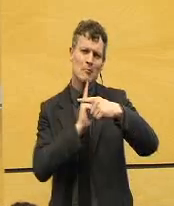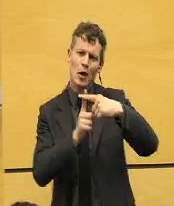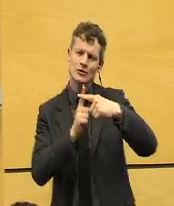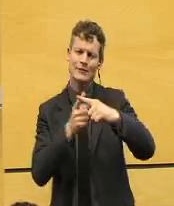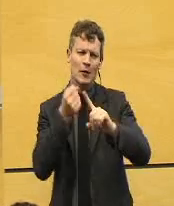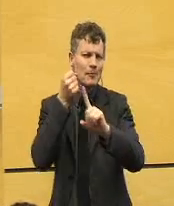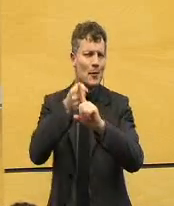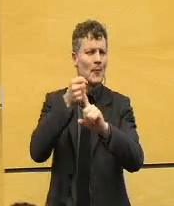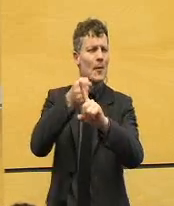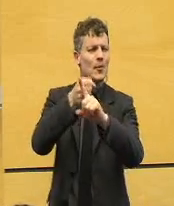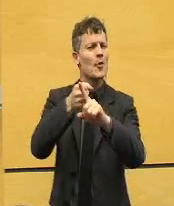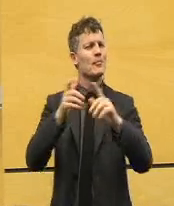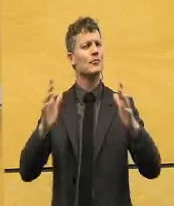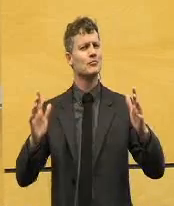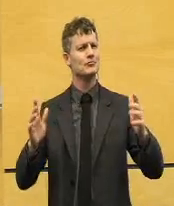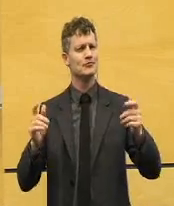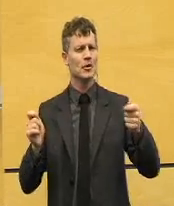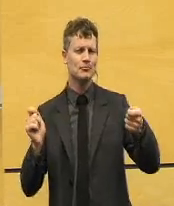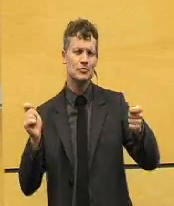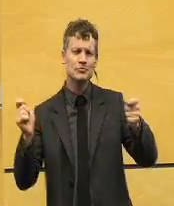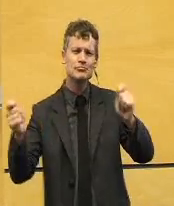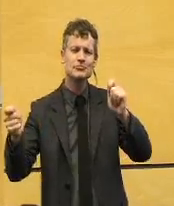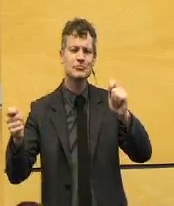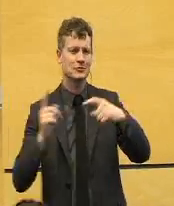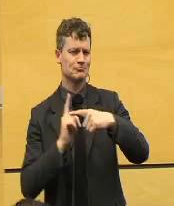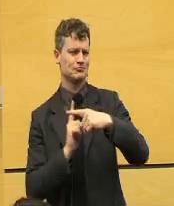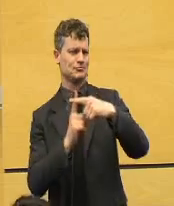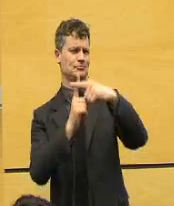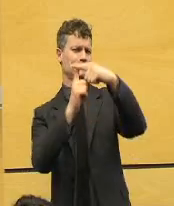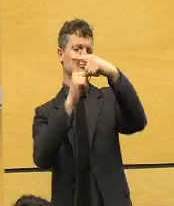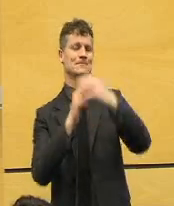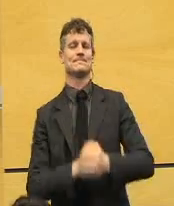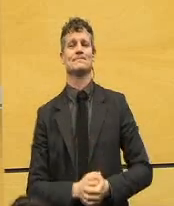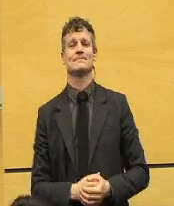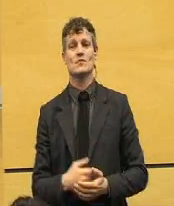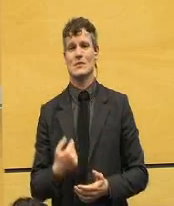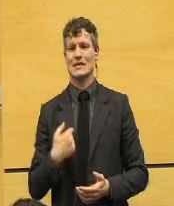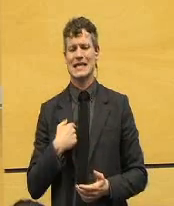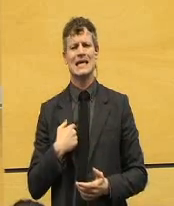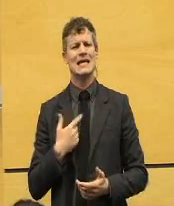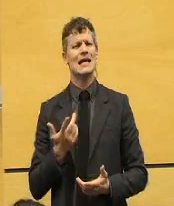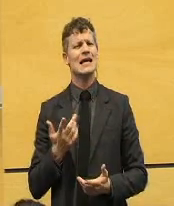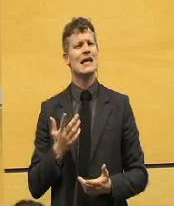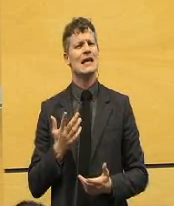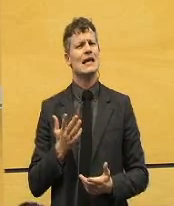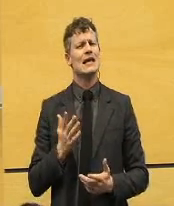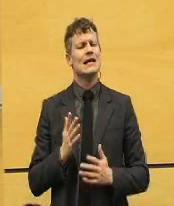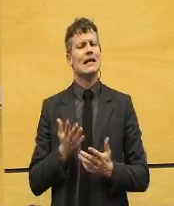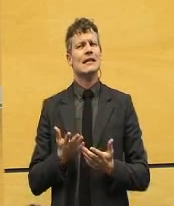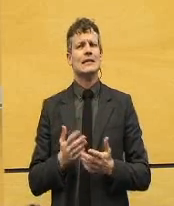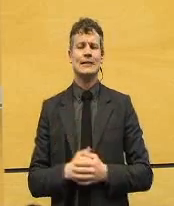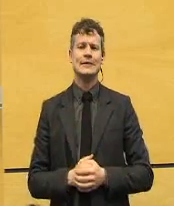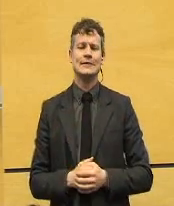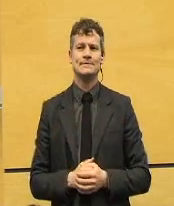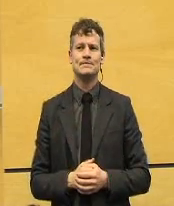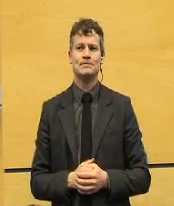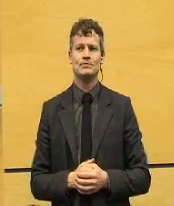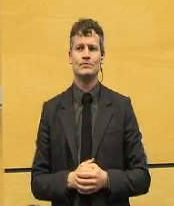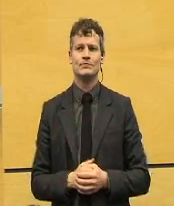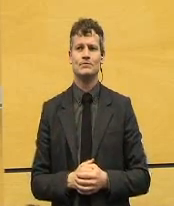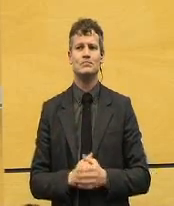So may I kindly advise the state party to answer